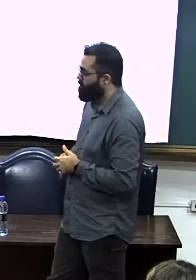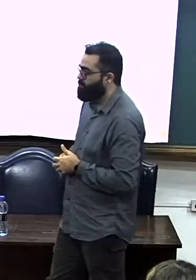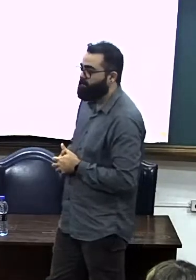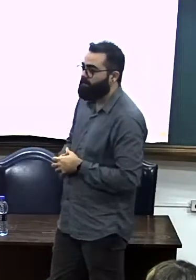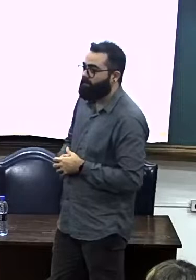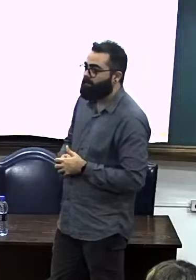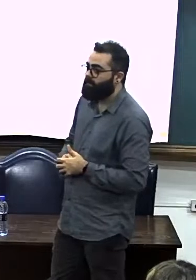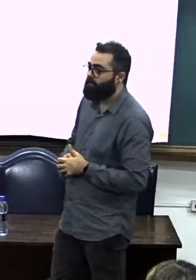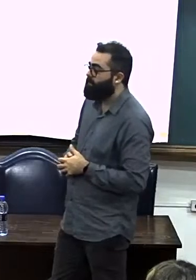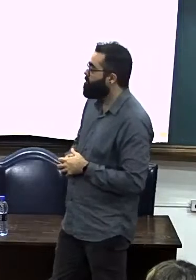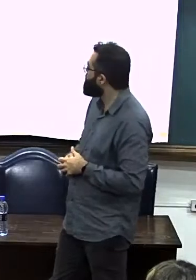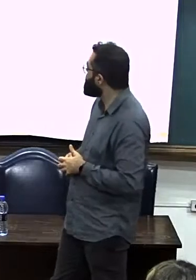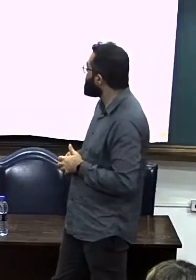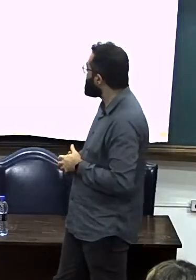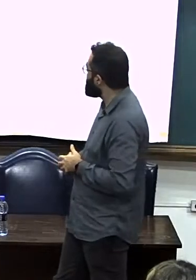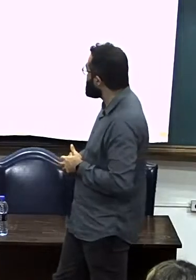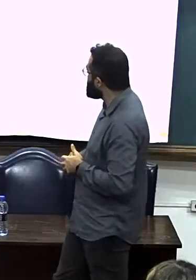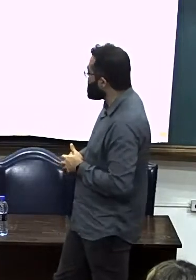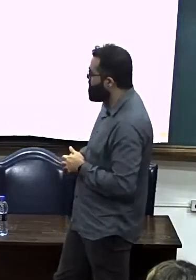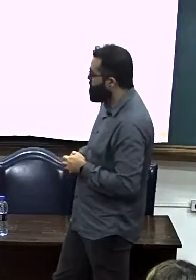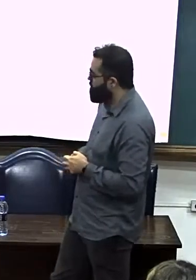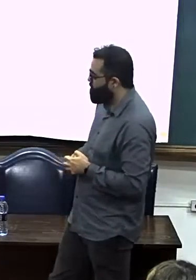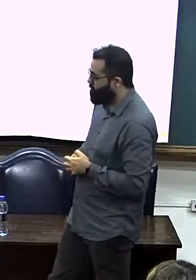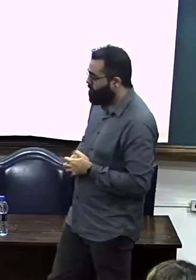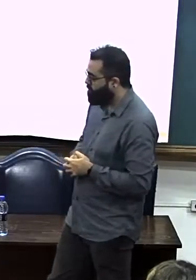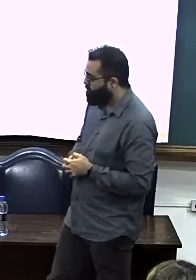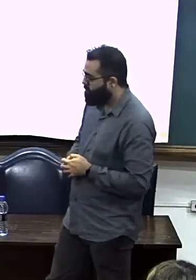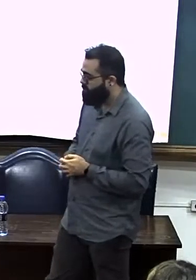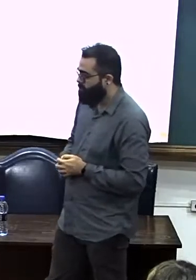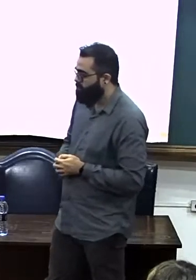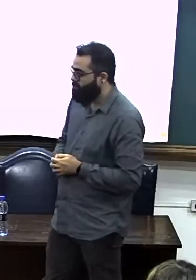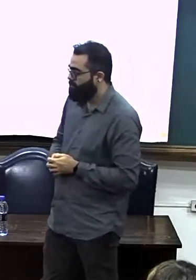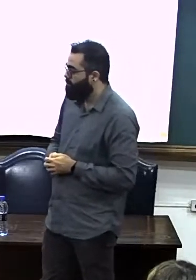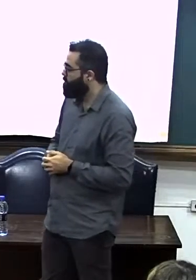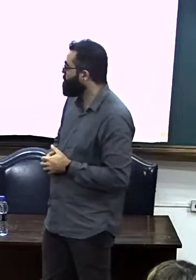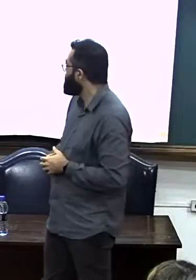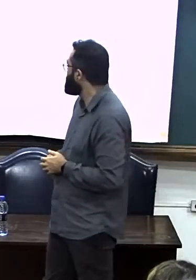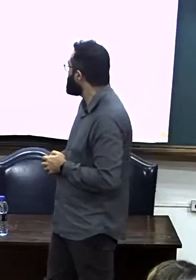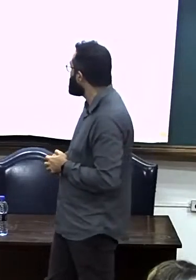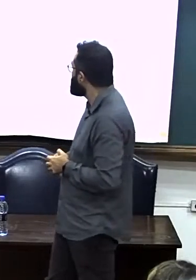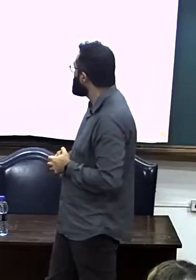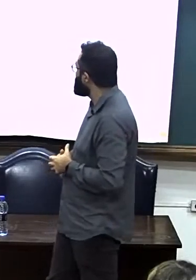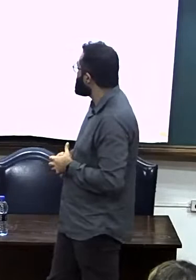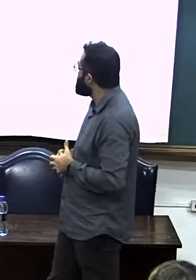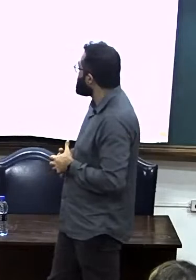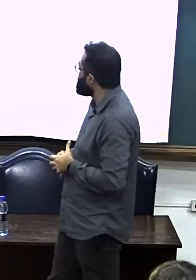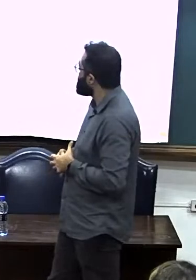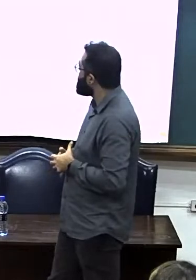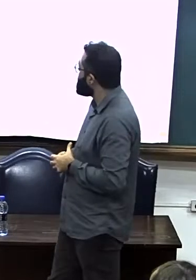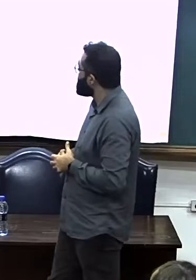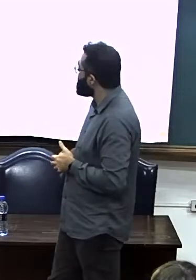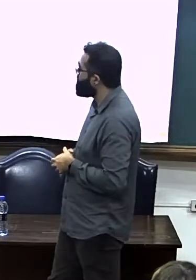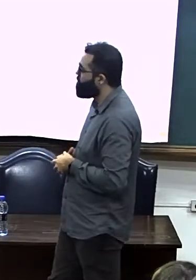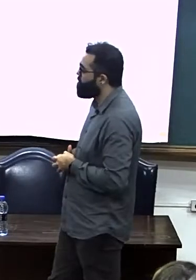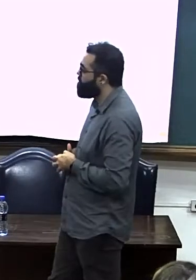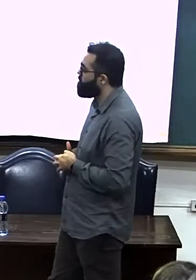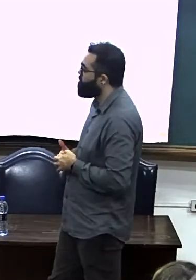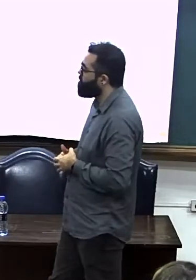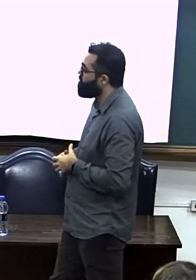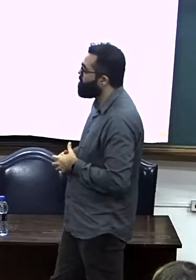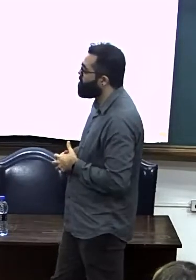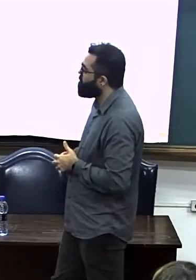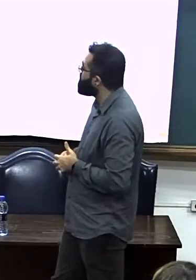que o modelo CD dá para a organização temporal dos enunciados falados. Ela está baseando essa